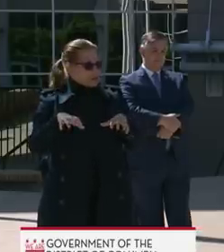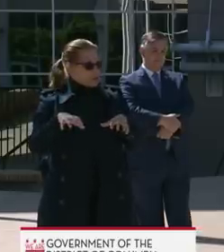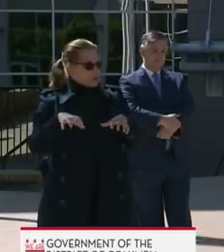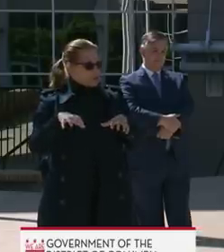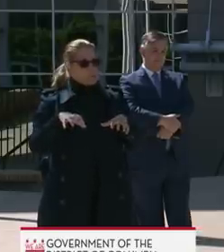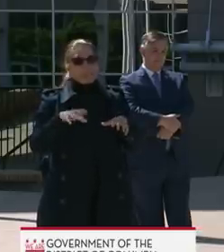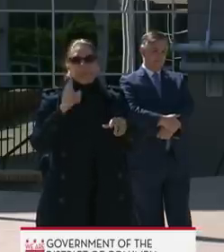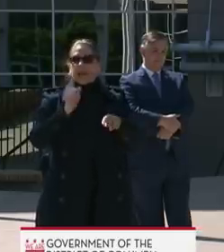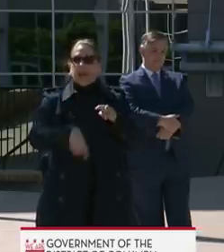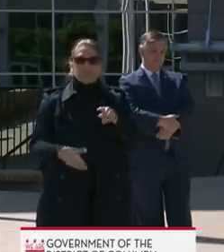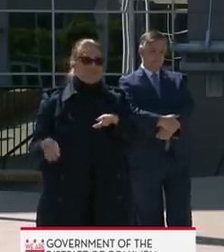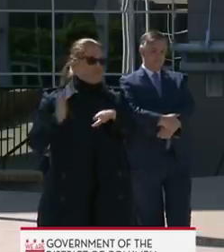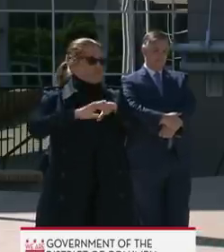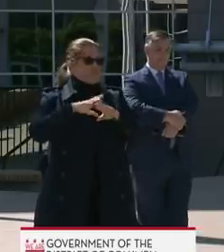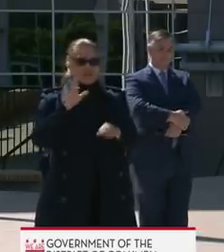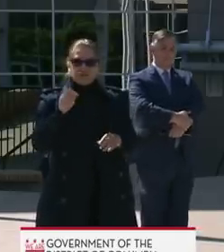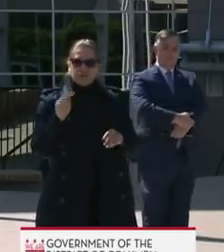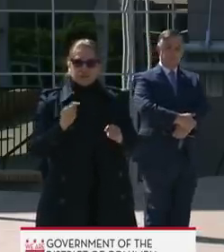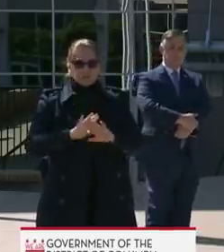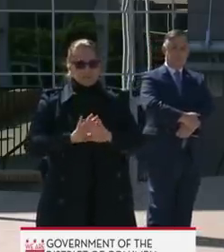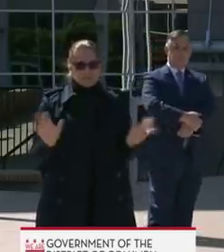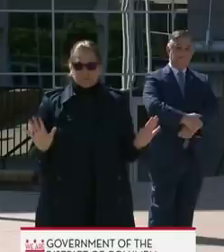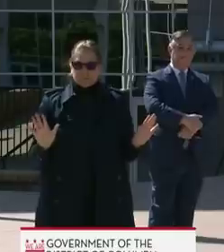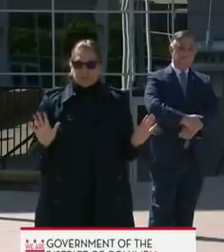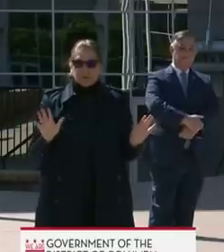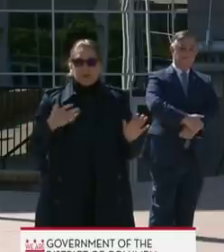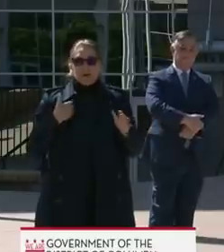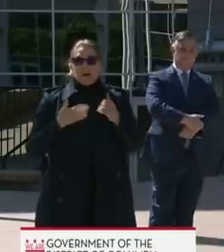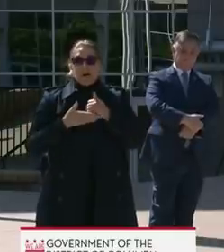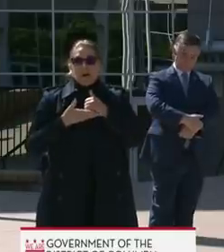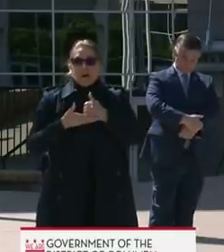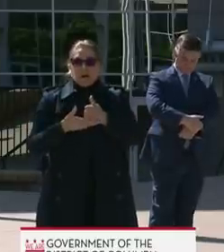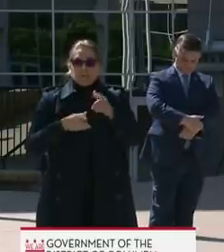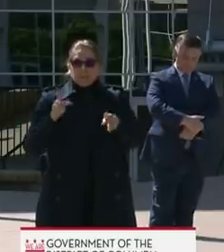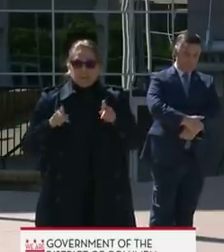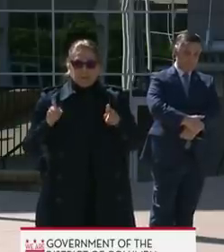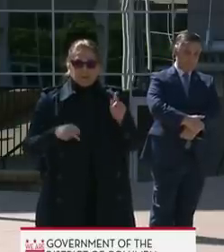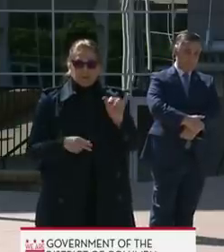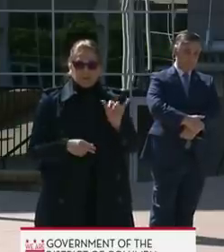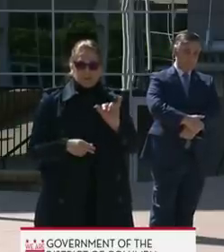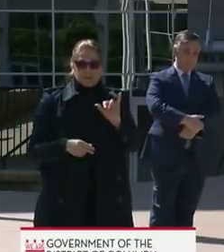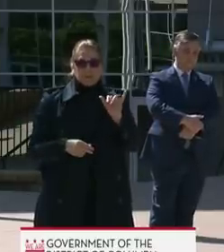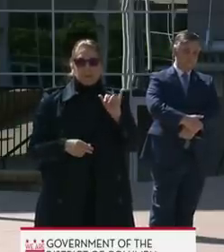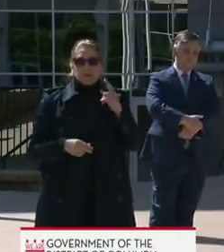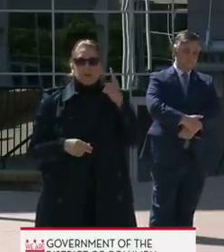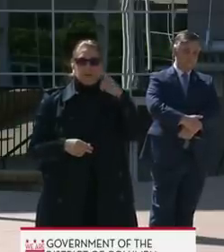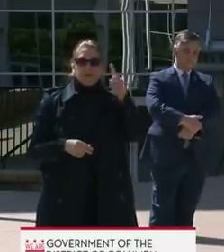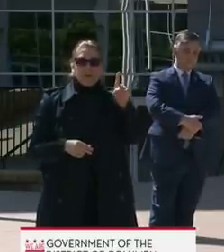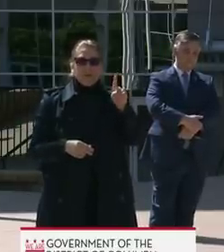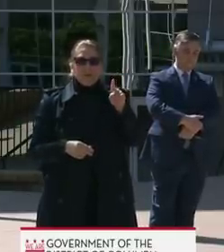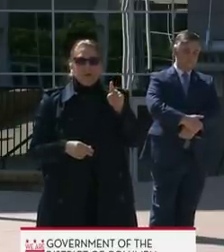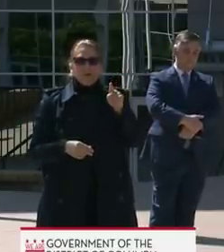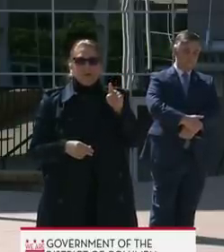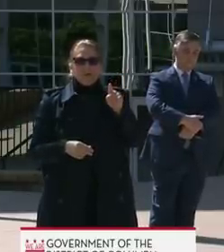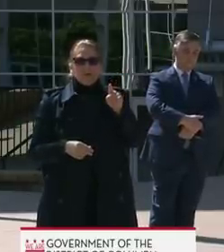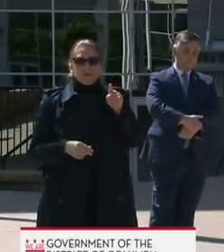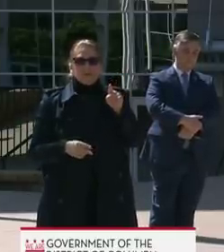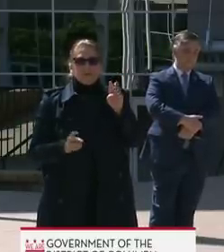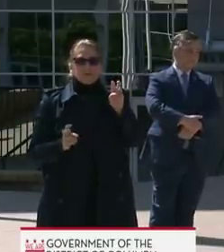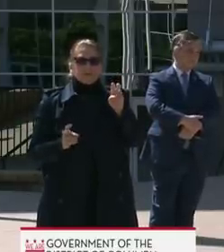already with regard to assistance to individuals. The federal law is like, $1,200 per individual?